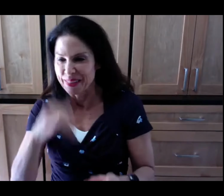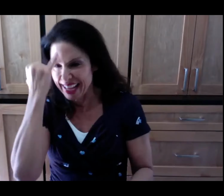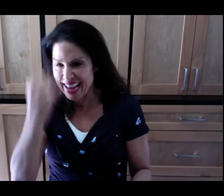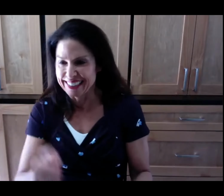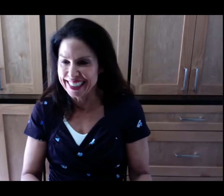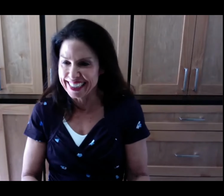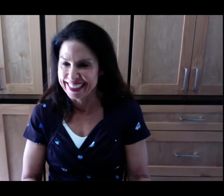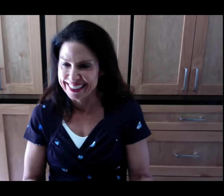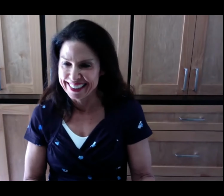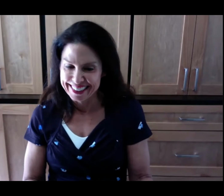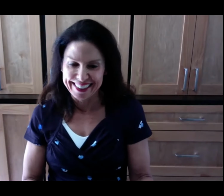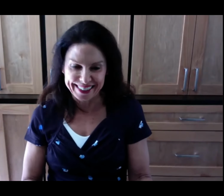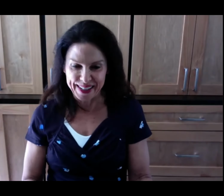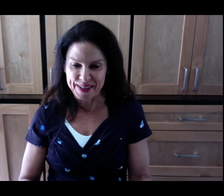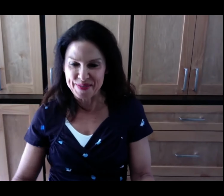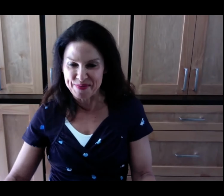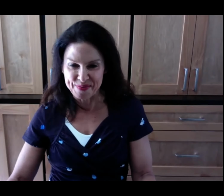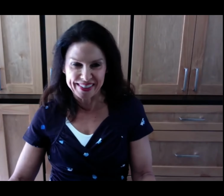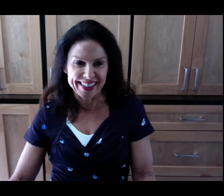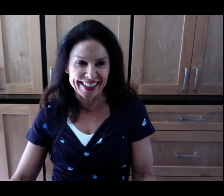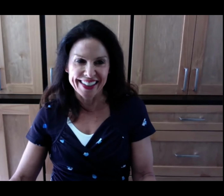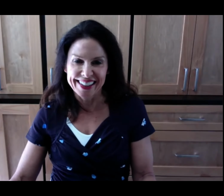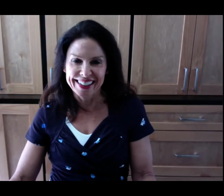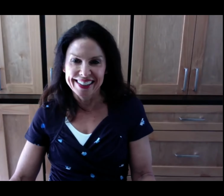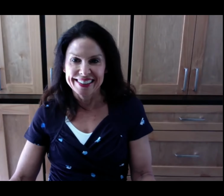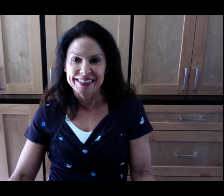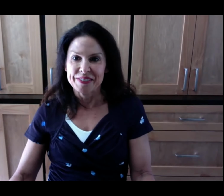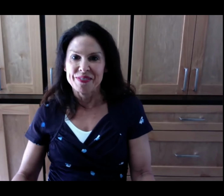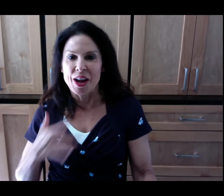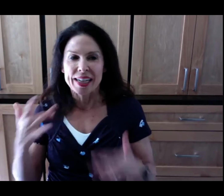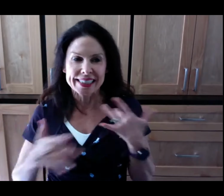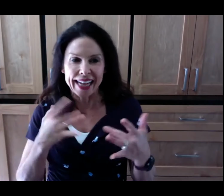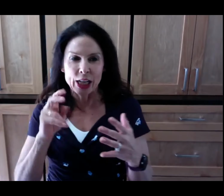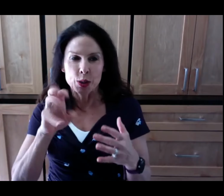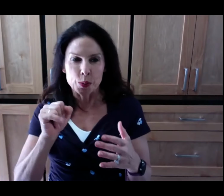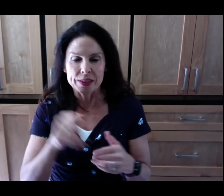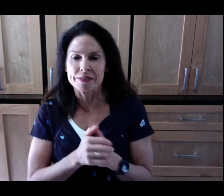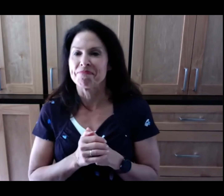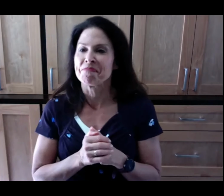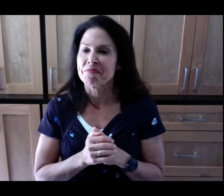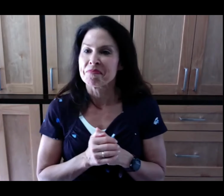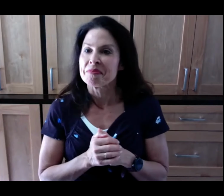So when she showed it to me, I was like, oh my gosh, this is wonderful. So I thought it was a great feature to